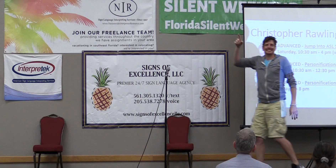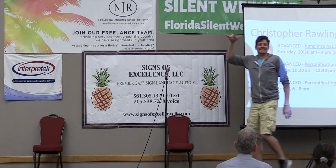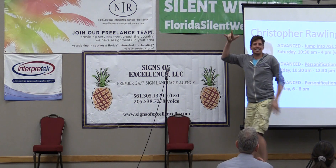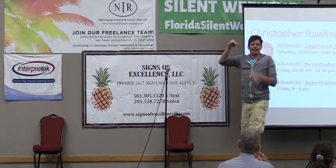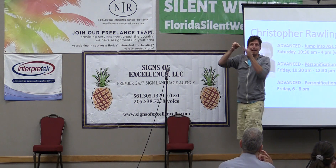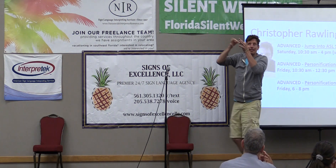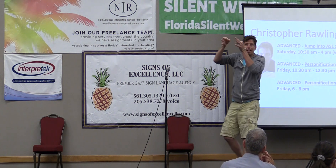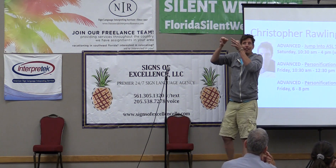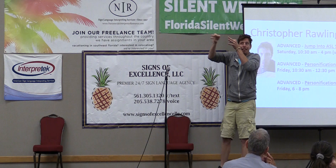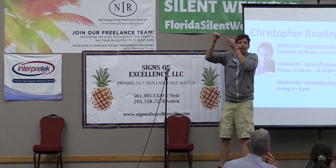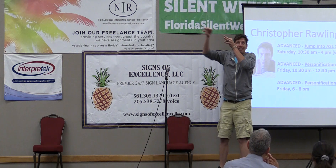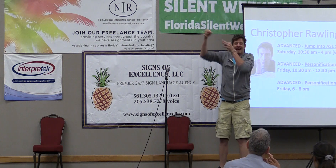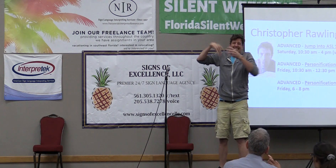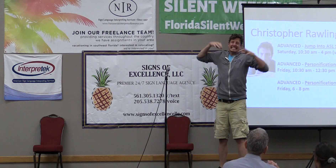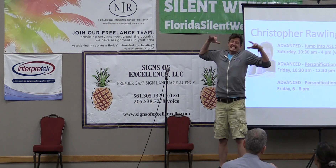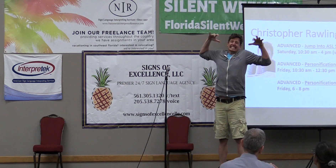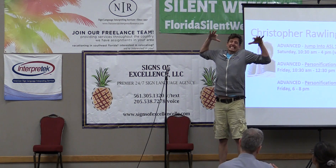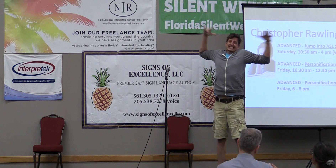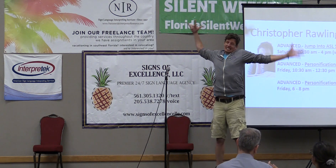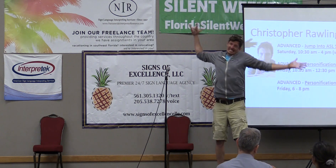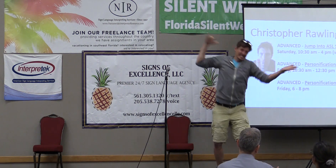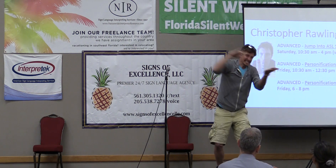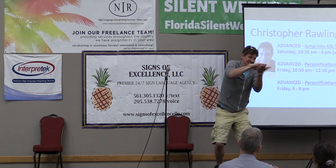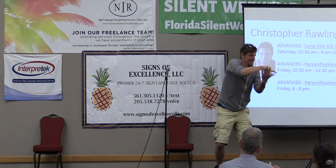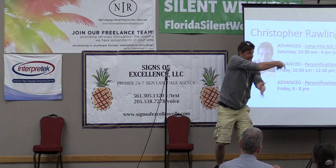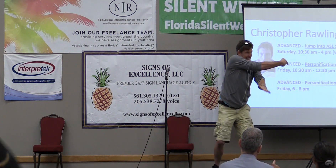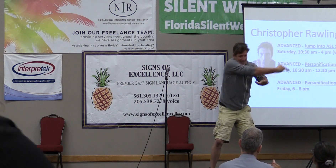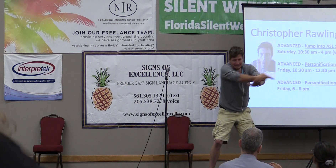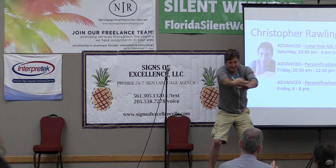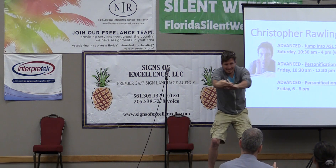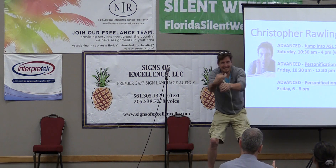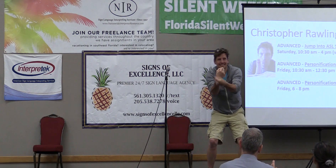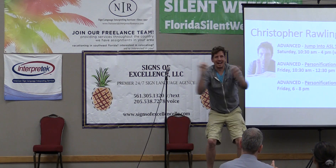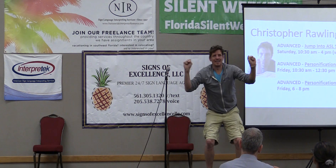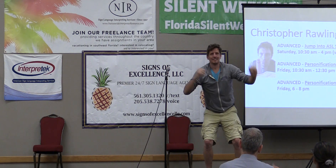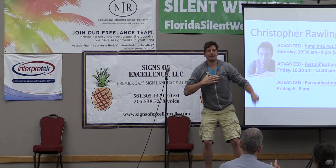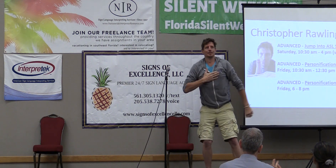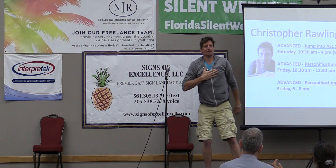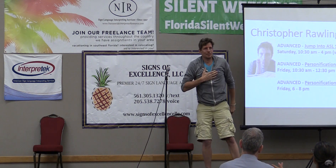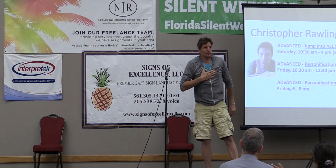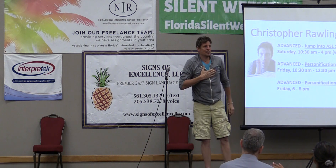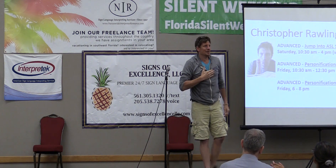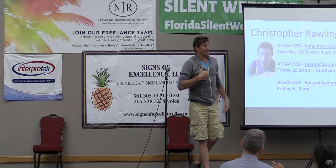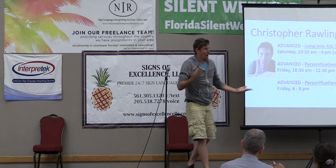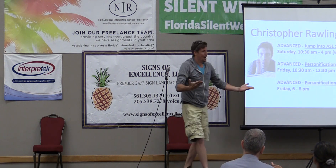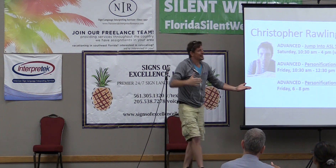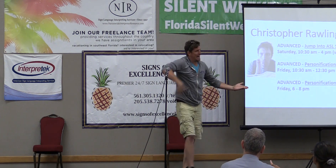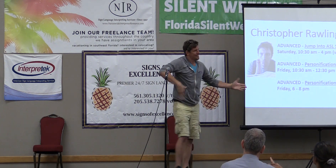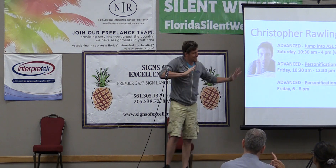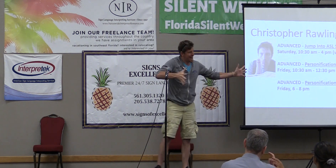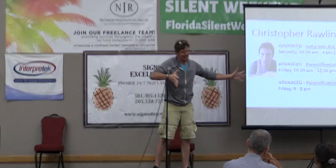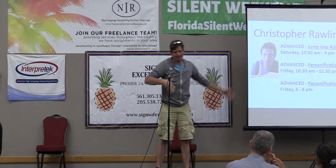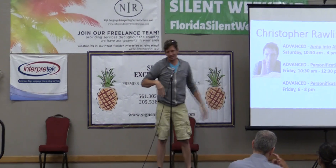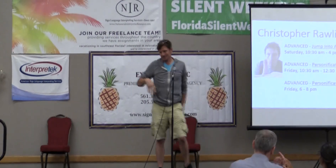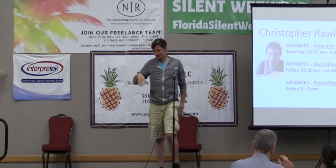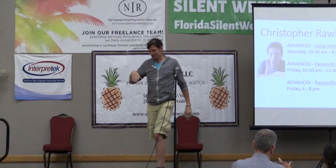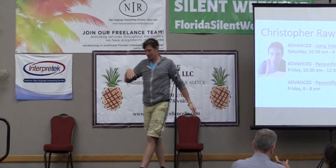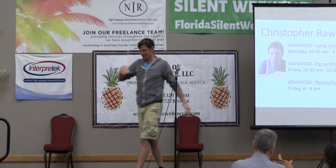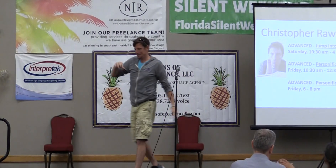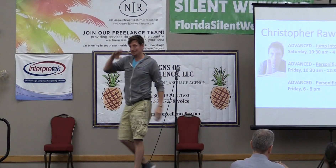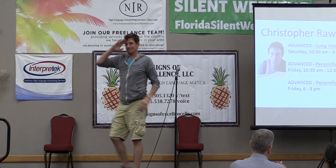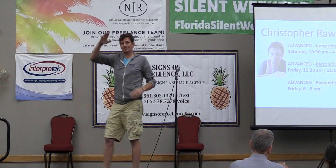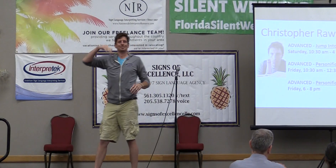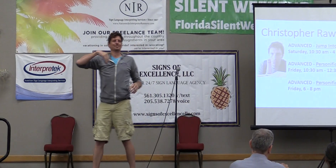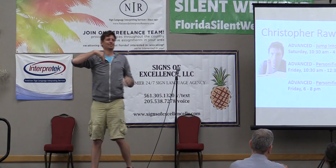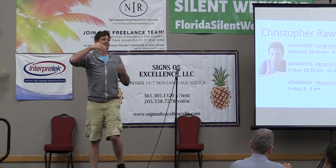Hi, sorry. My airplane flight was delayed and we finally got here. We got on the ground. So